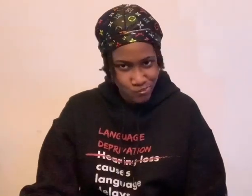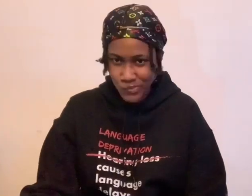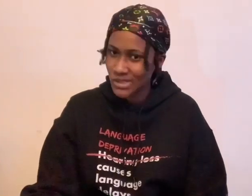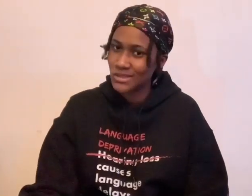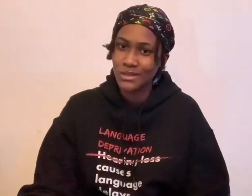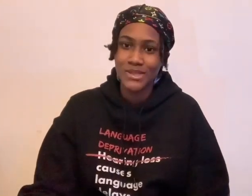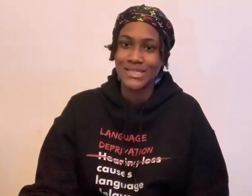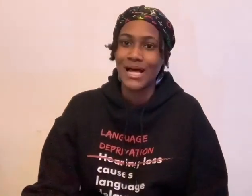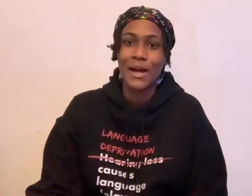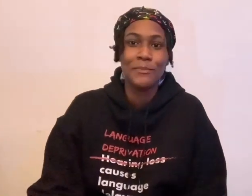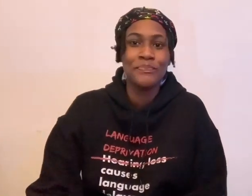Simple as that.